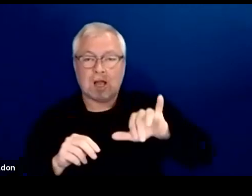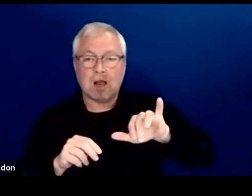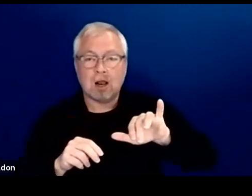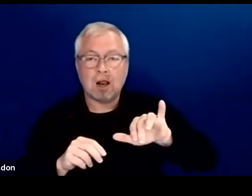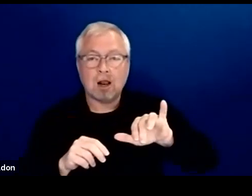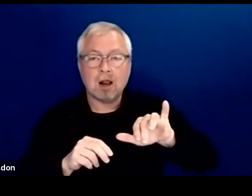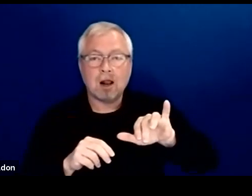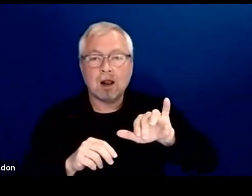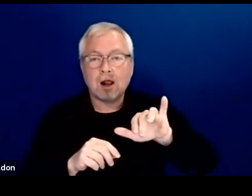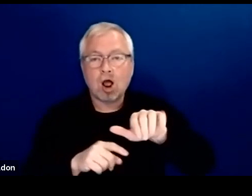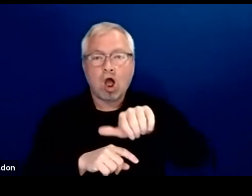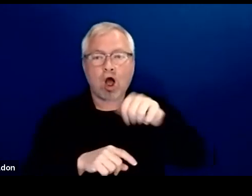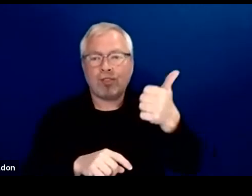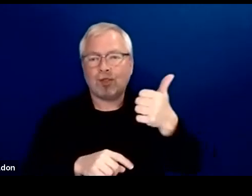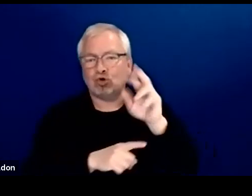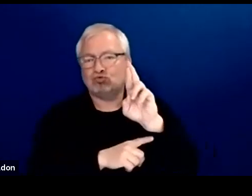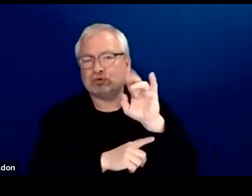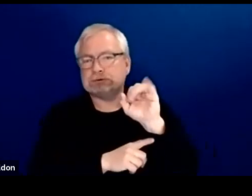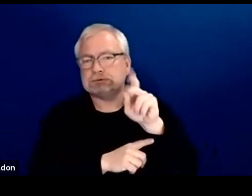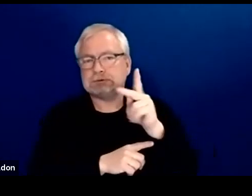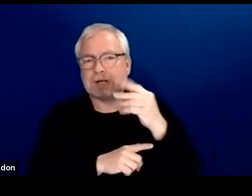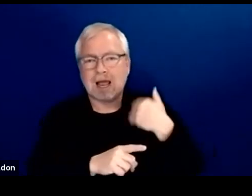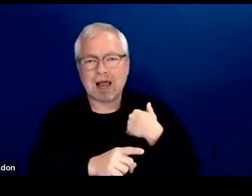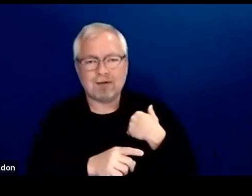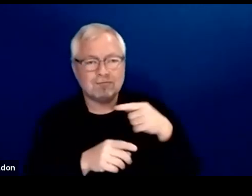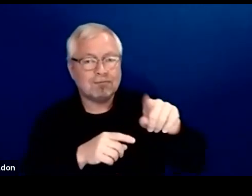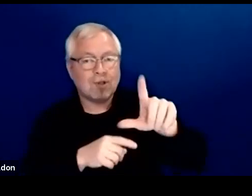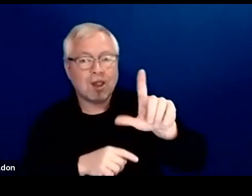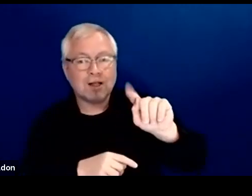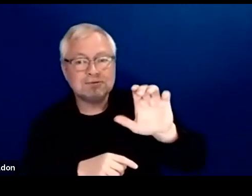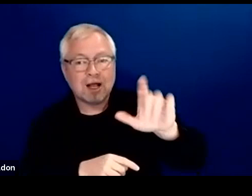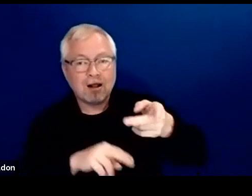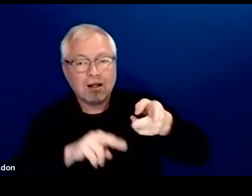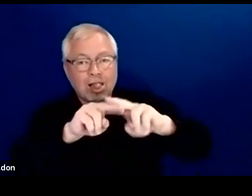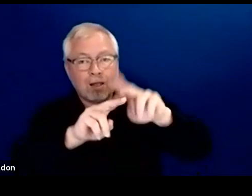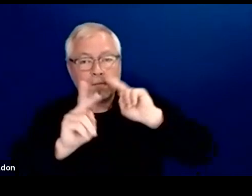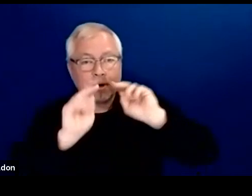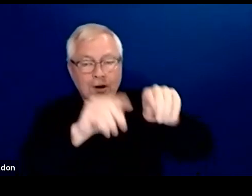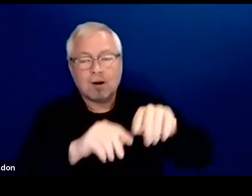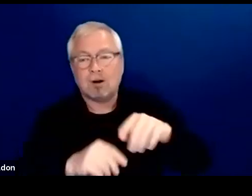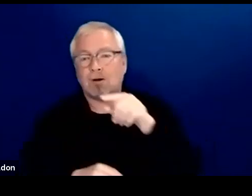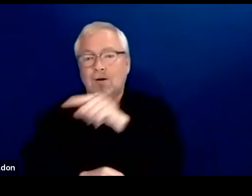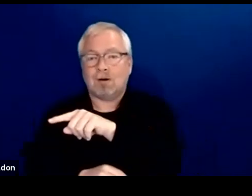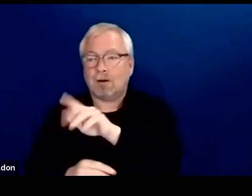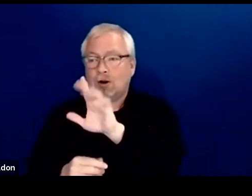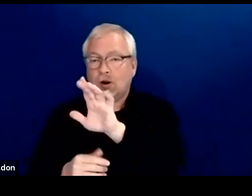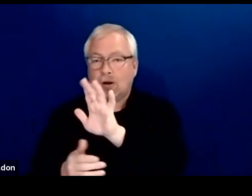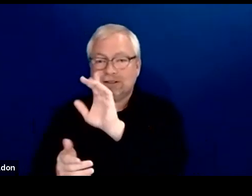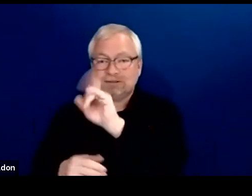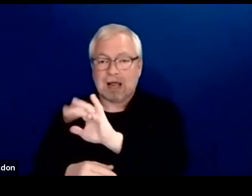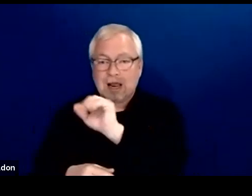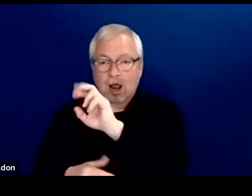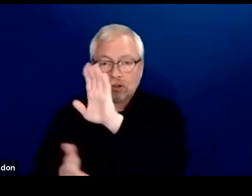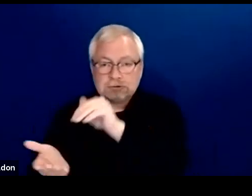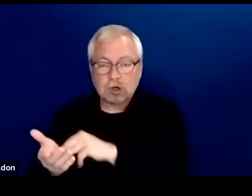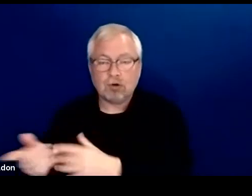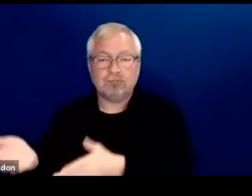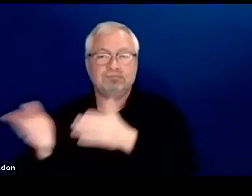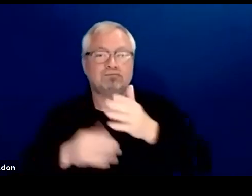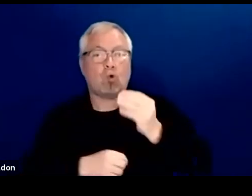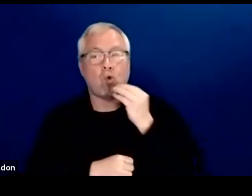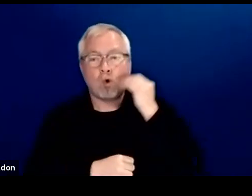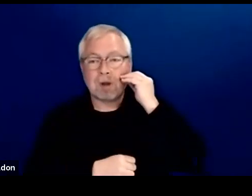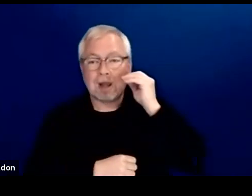groups, certainly in long-term care, but also in childcare settings and homeless shelters. So we very much want to continue to